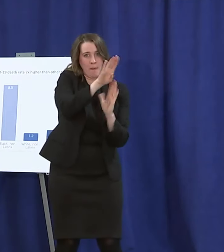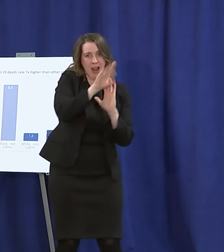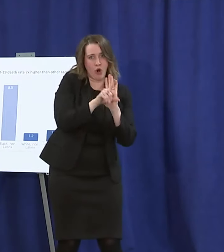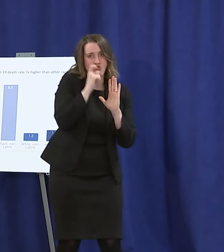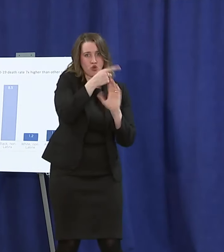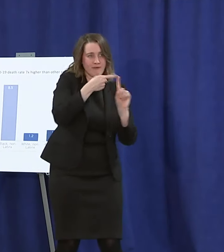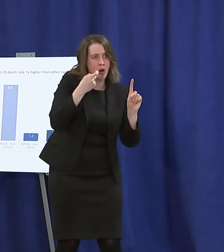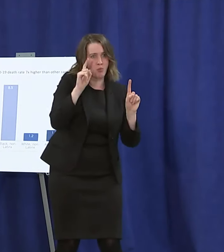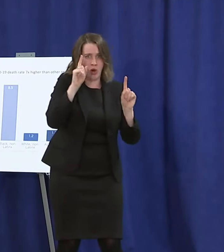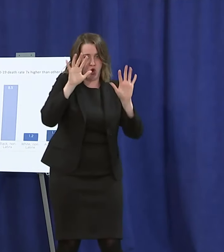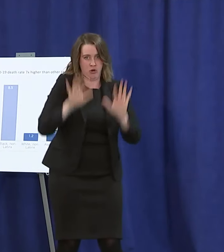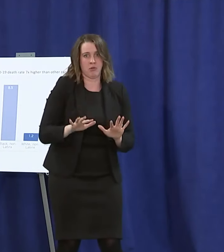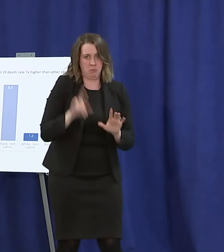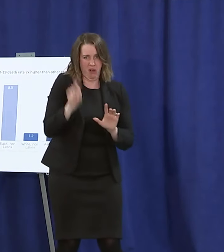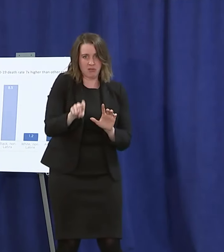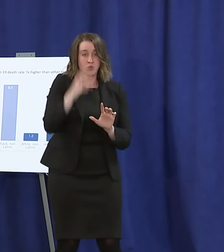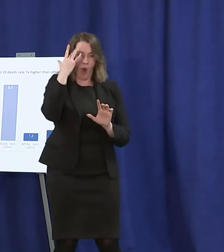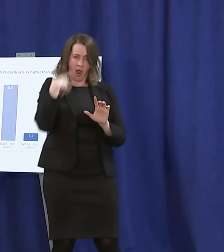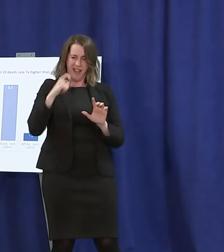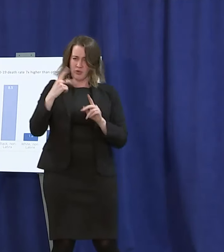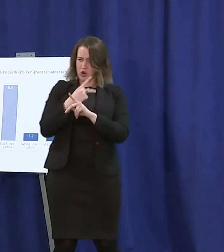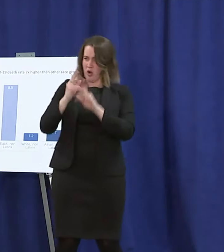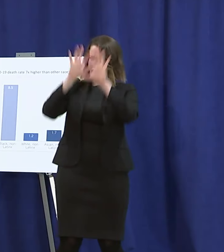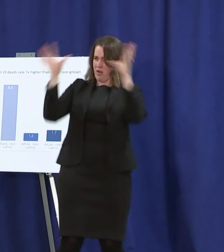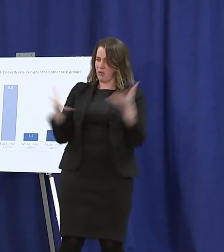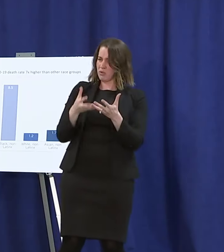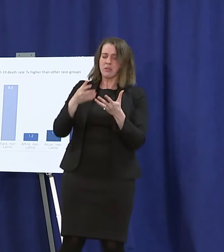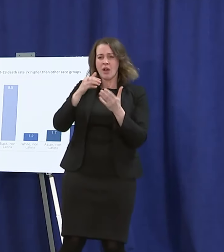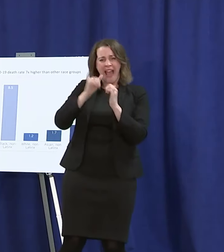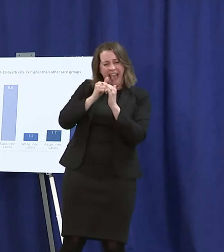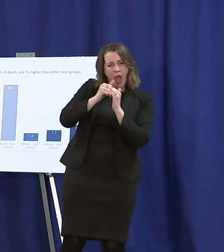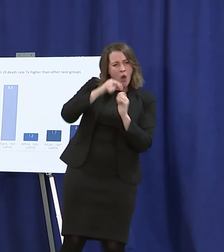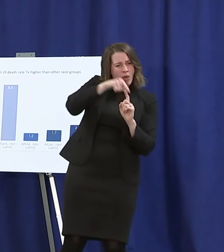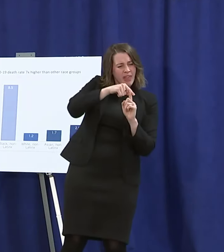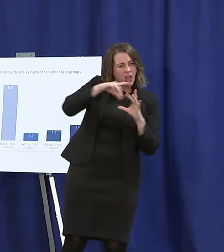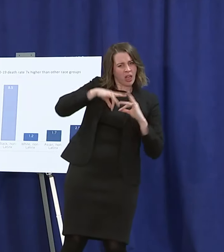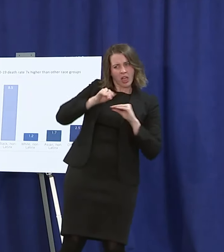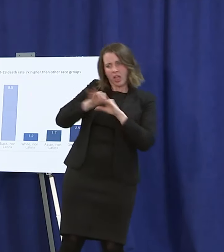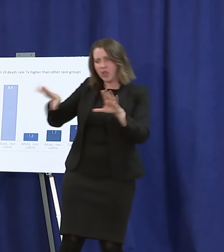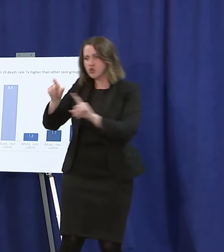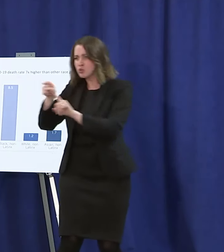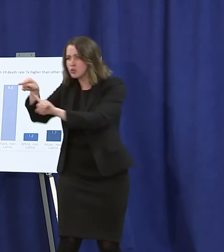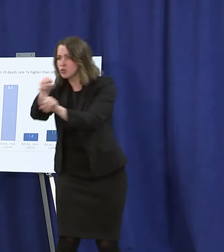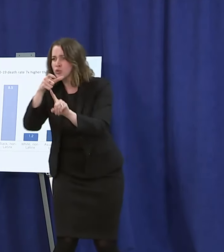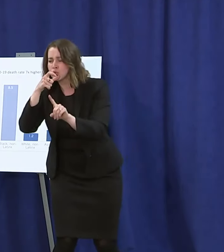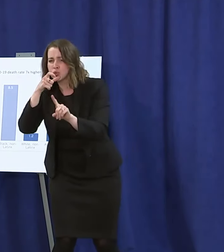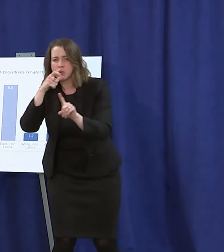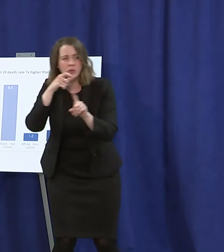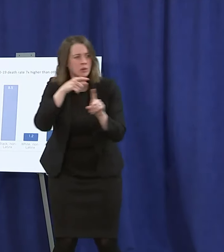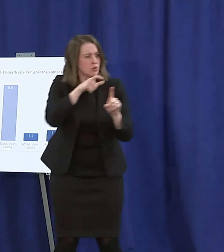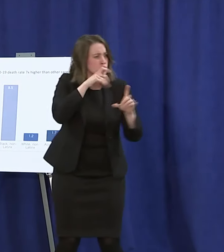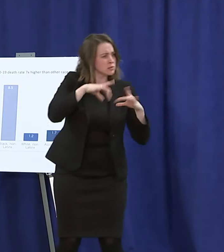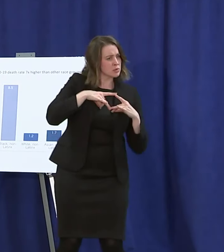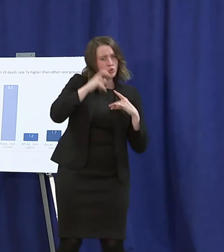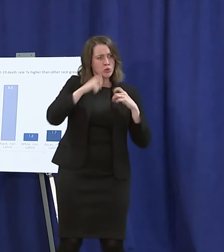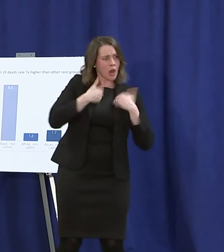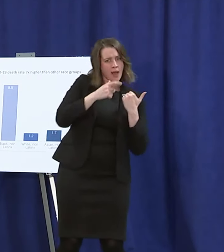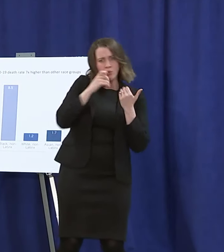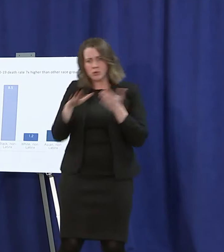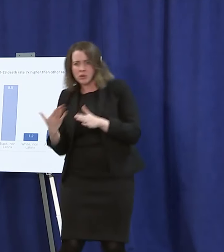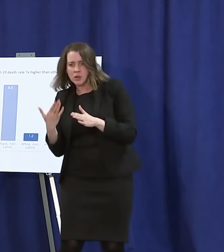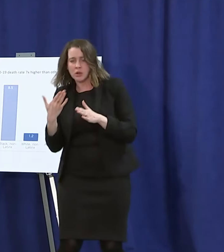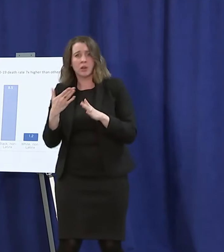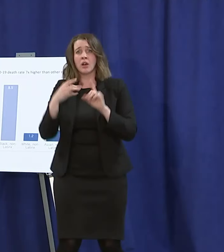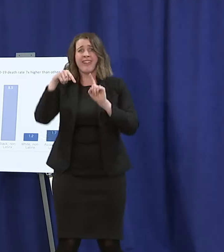the magnitude of the impact of this virus on all of our communities, and it is up to the healthcare providers who are on the front